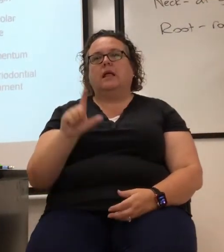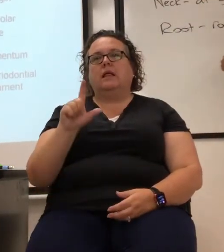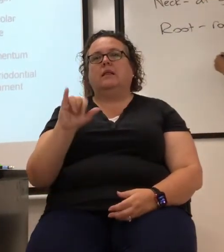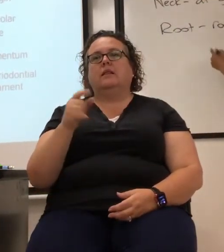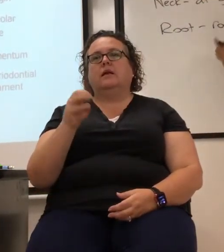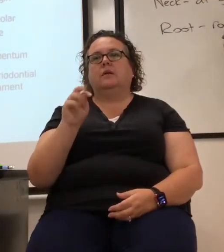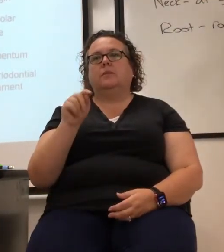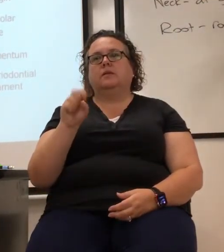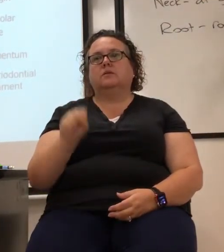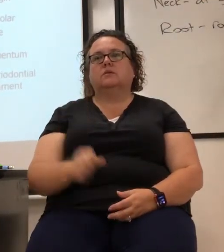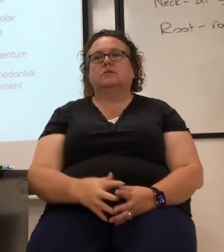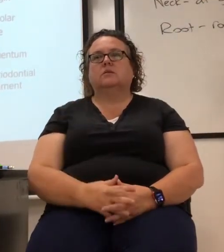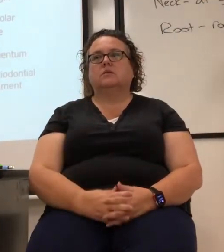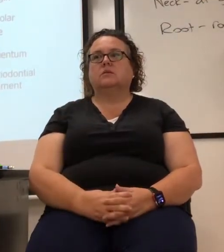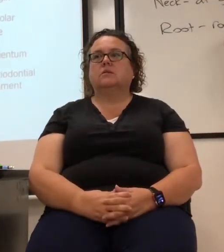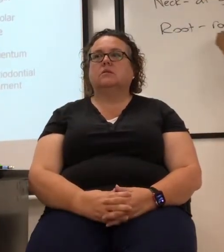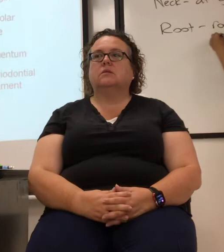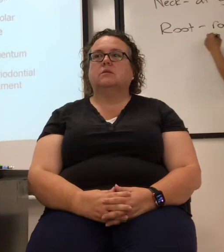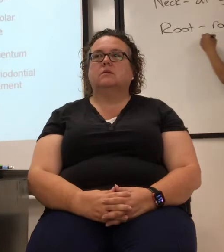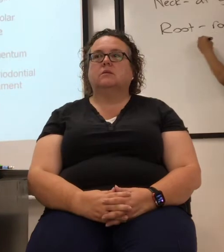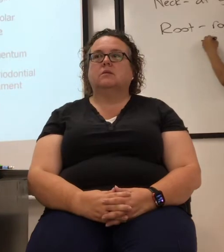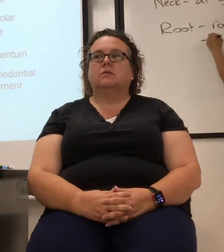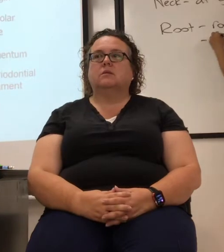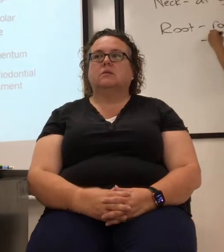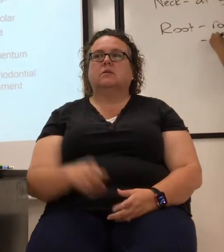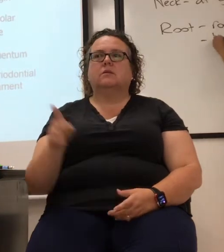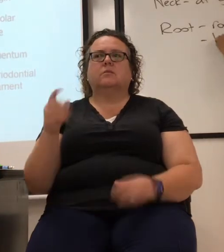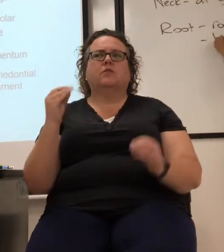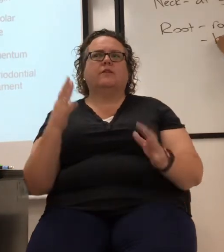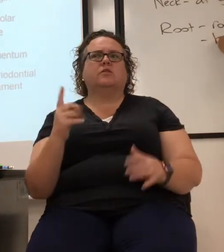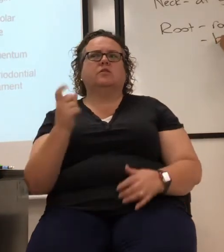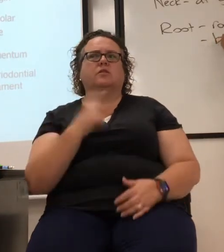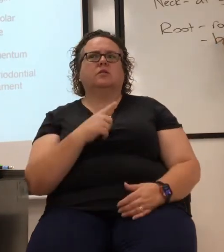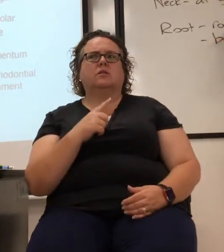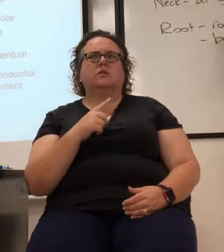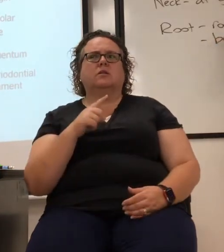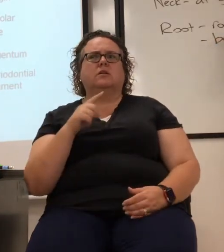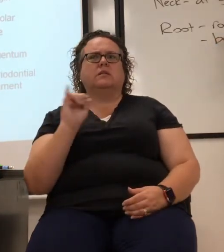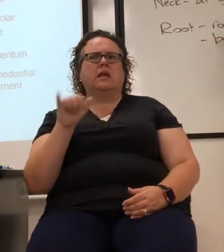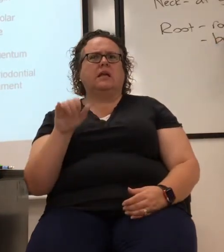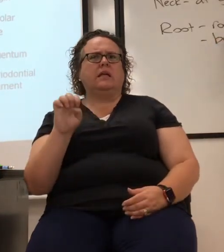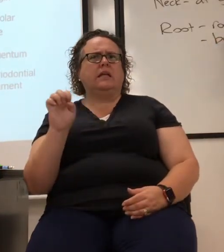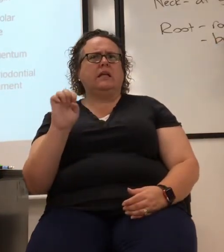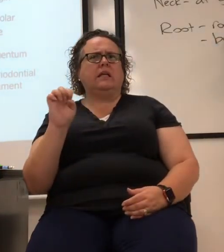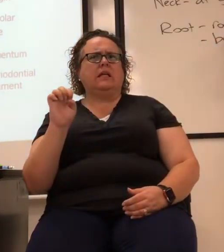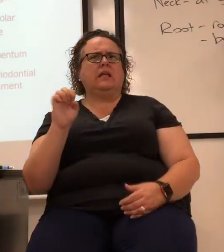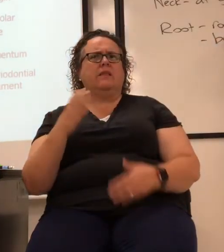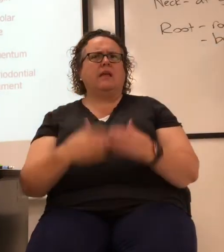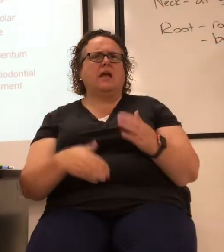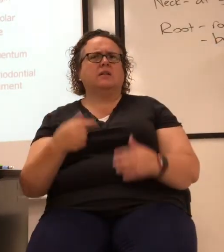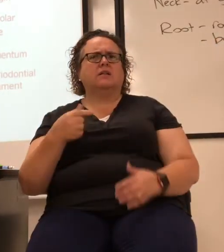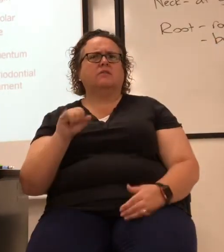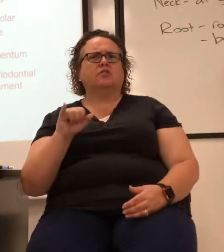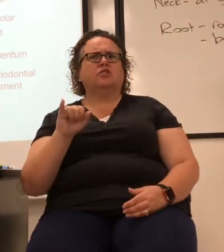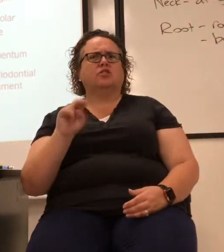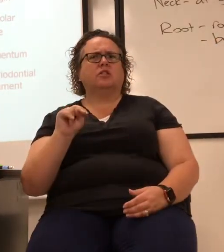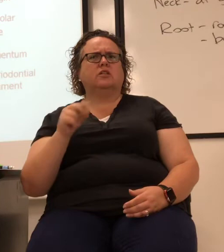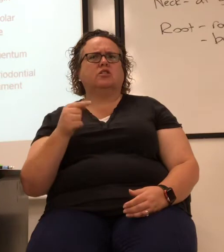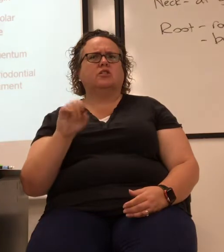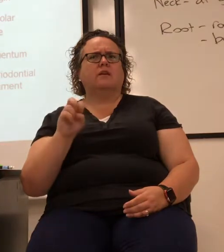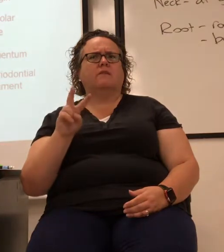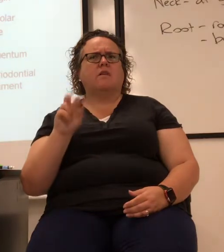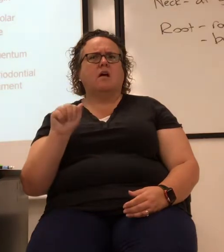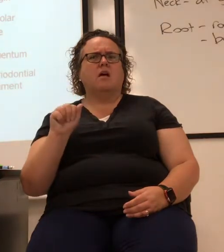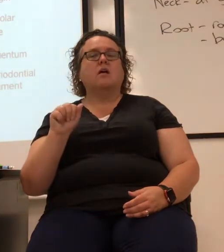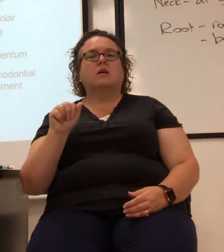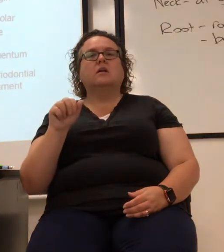ligaments. Rooted in alveolar socket. Yes? Is that at the end of gingiva? Yeah, E